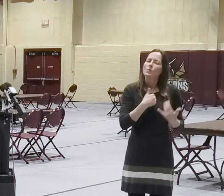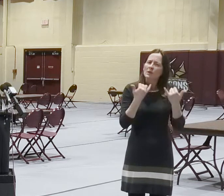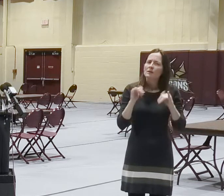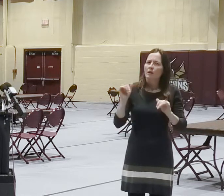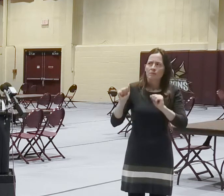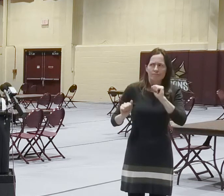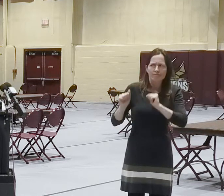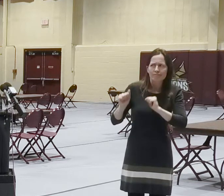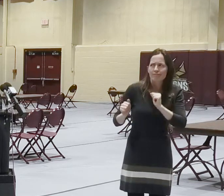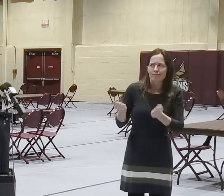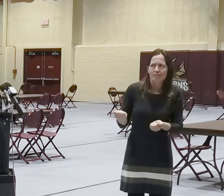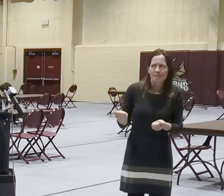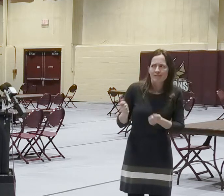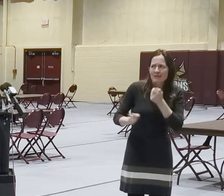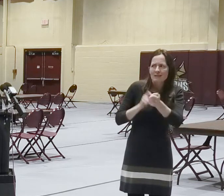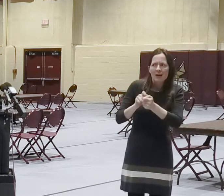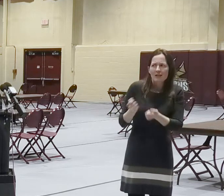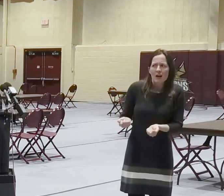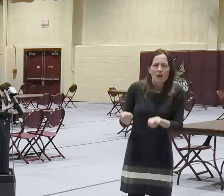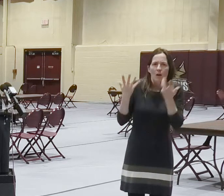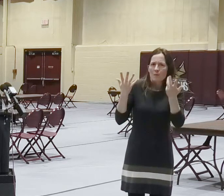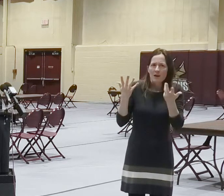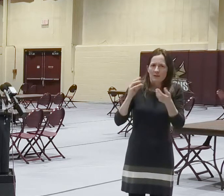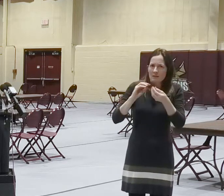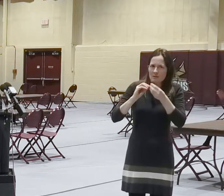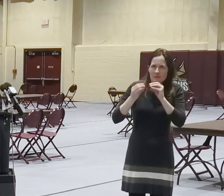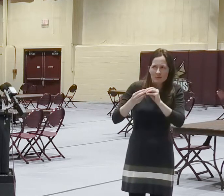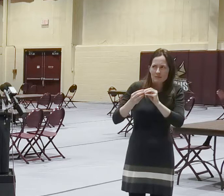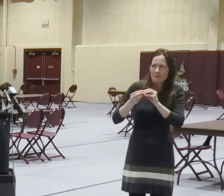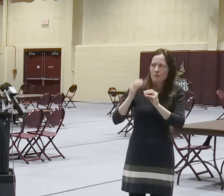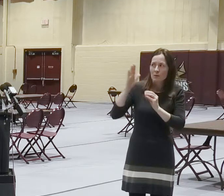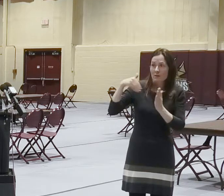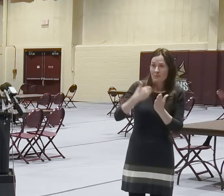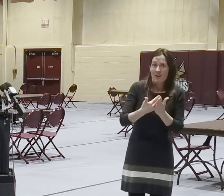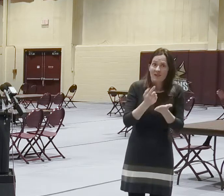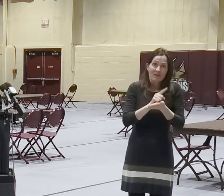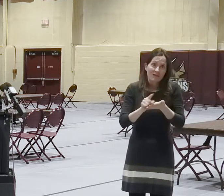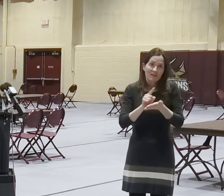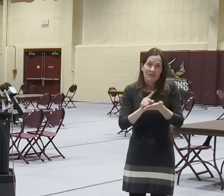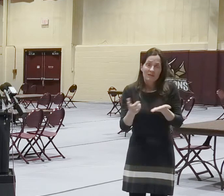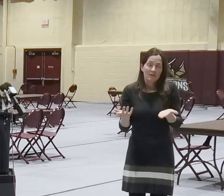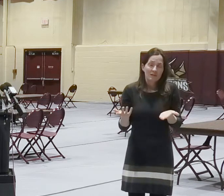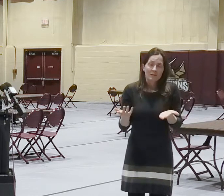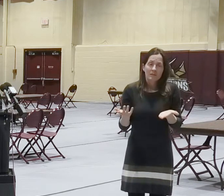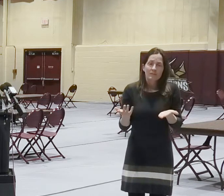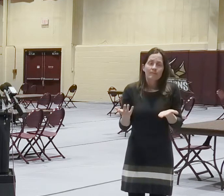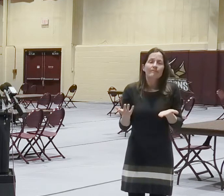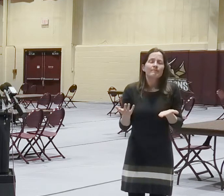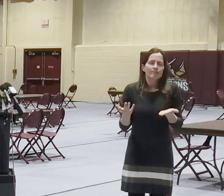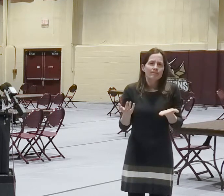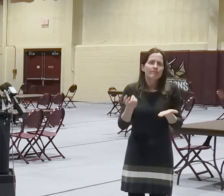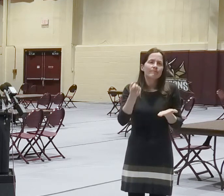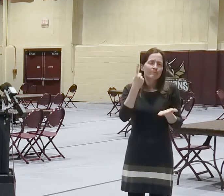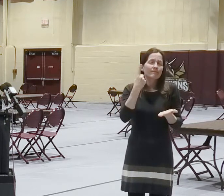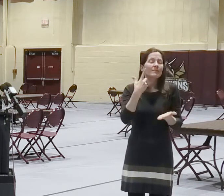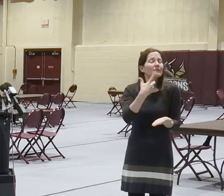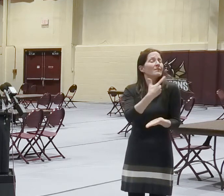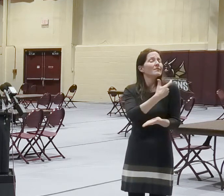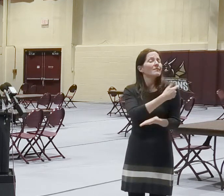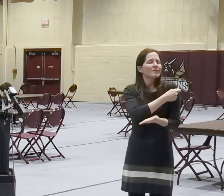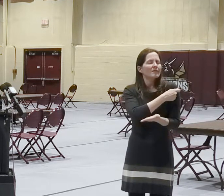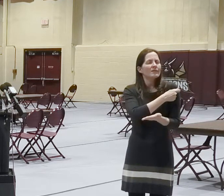receive in a given delivery each week. Even as vaccine is limited in supply right